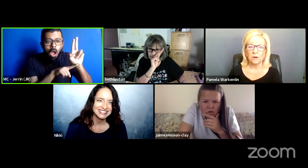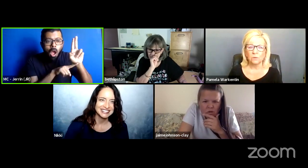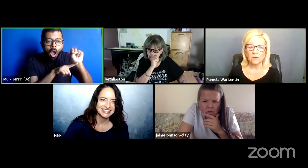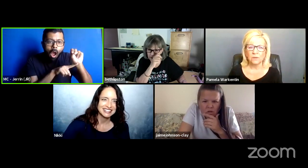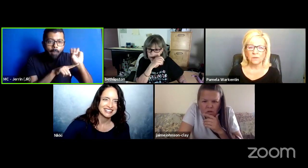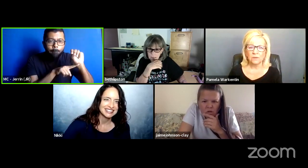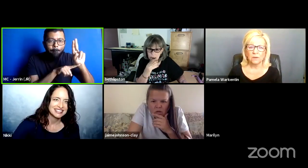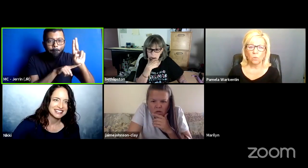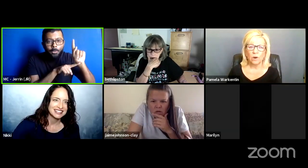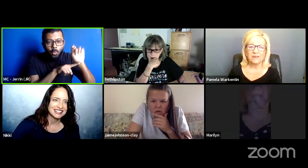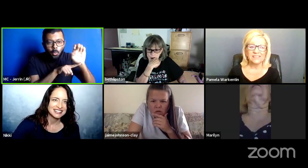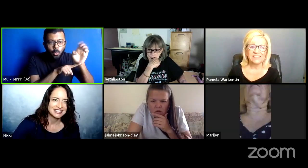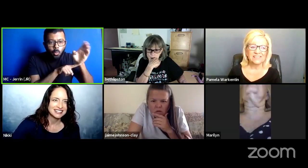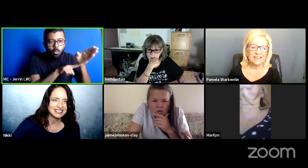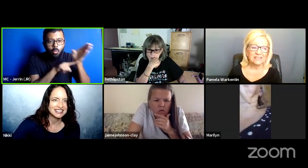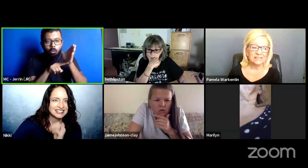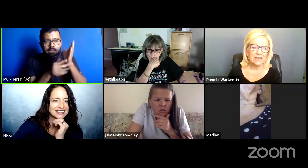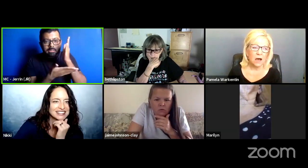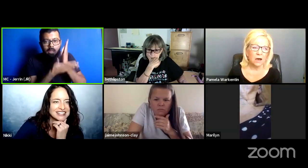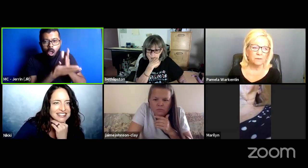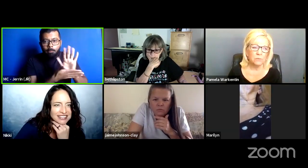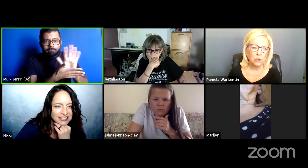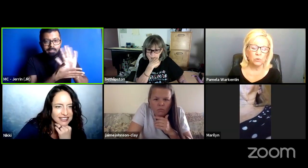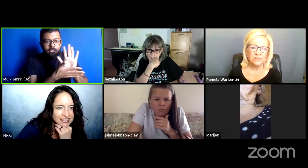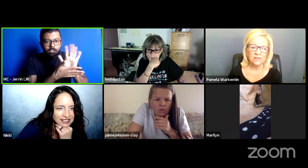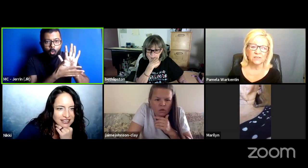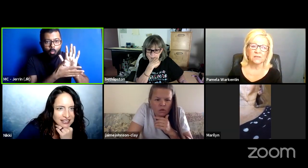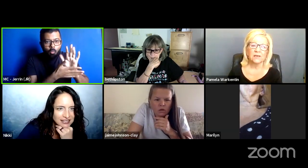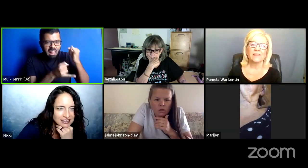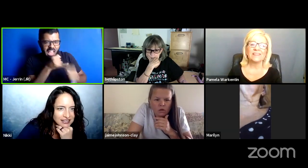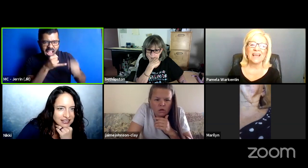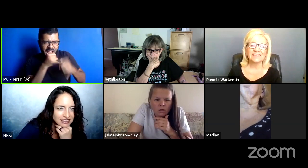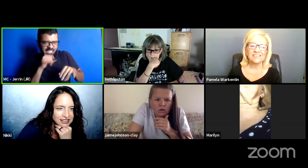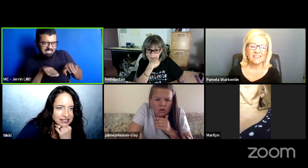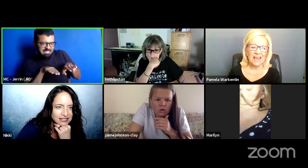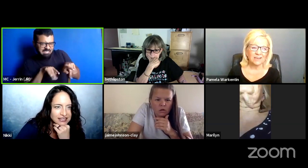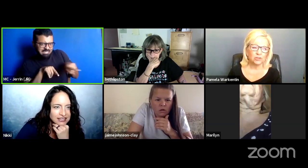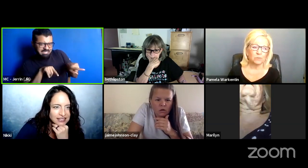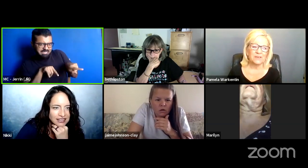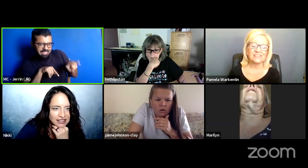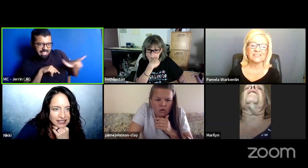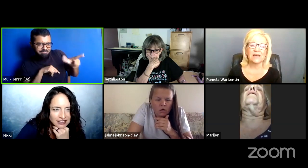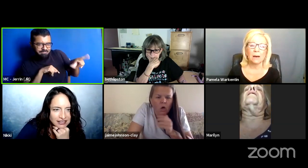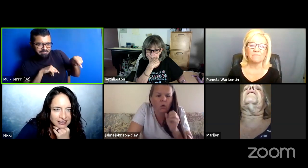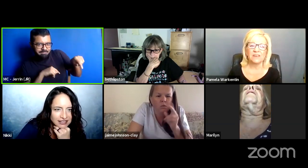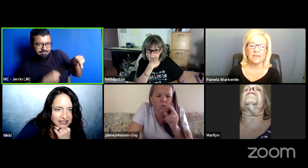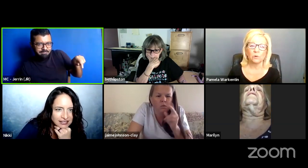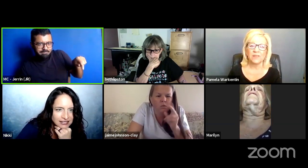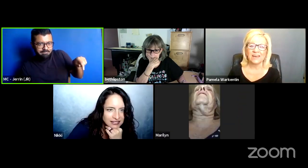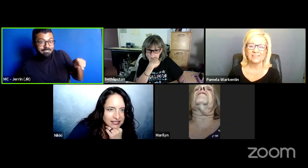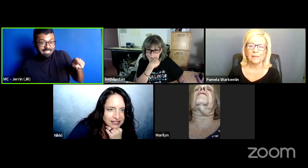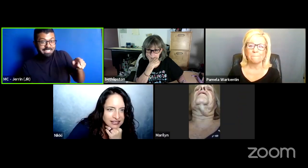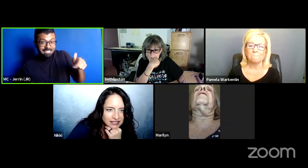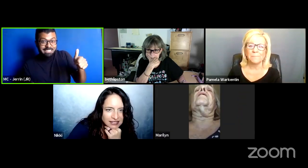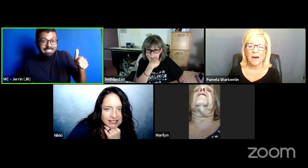video where it says unmute, next to that should be stop video. That is on the